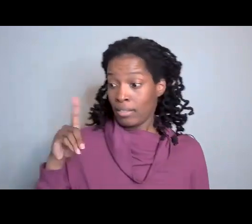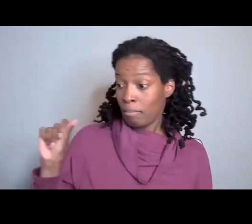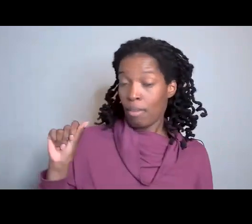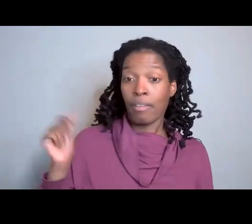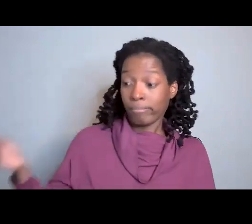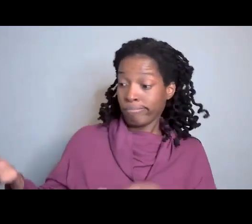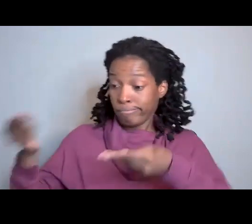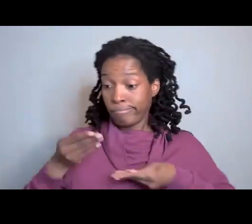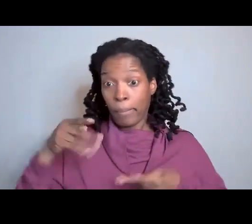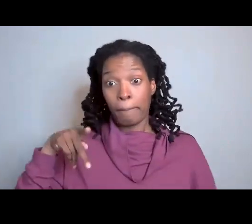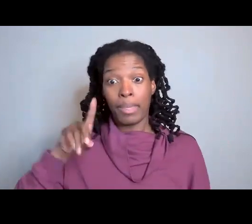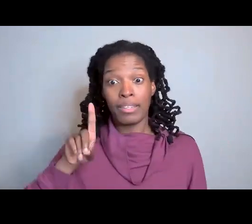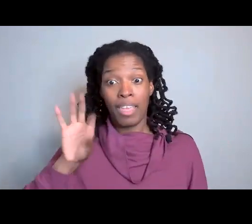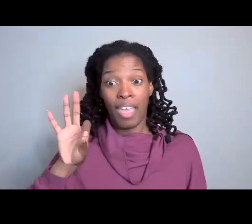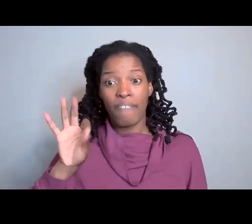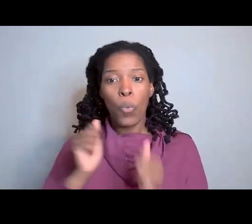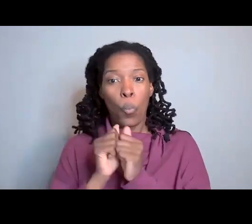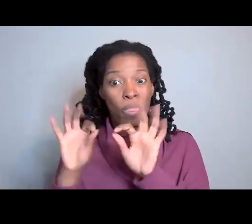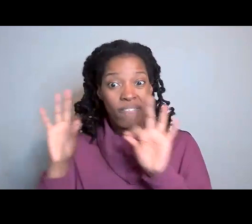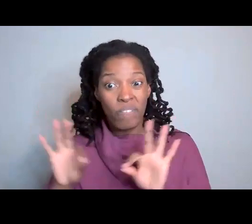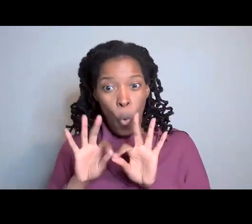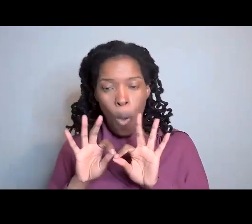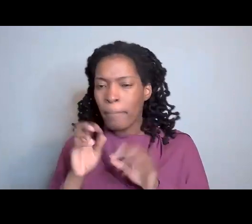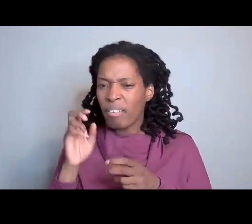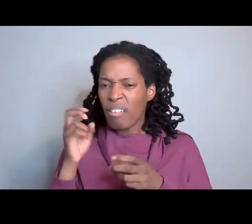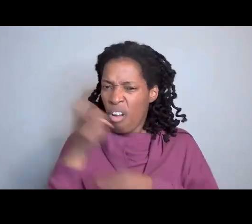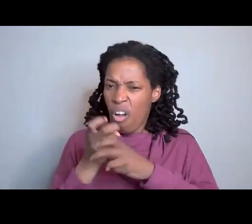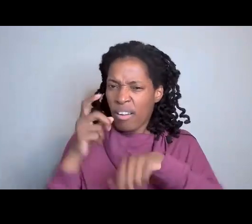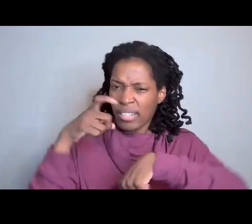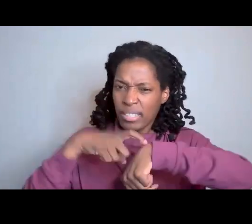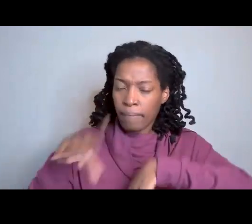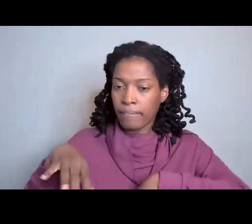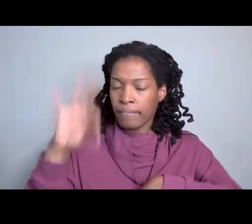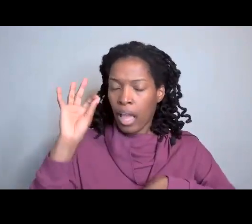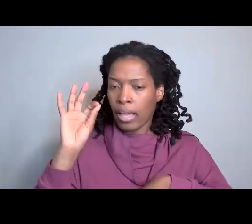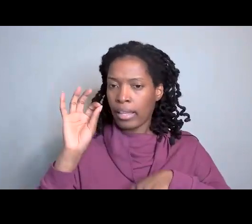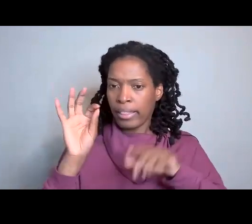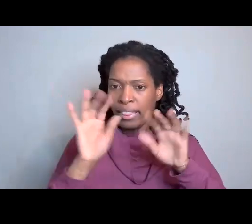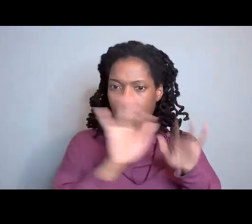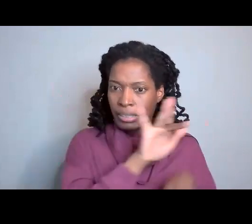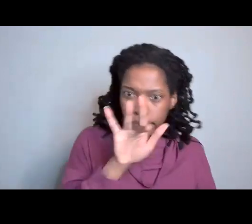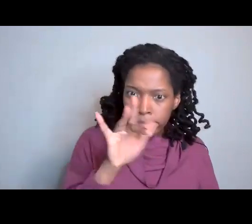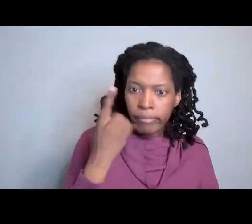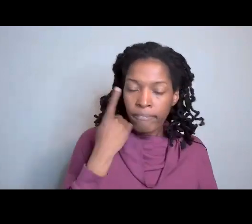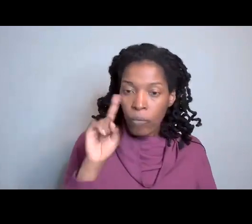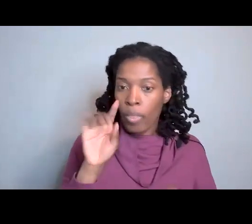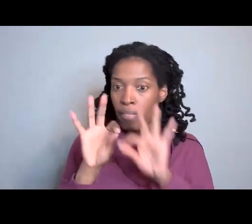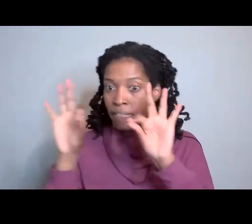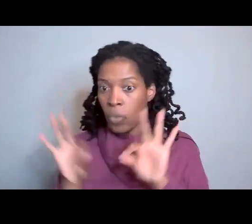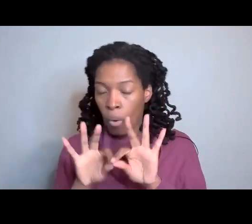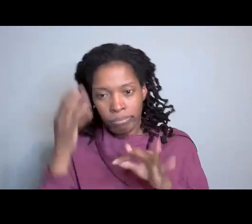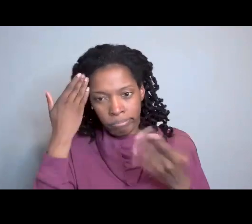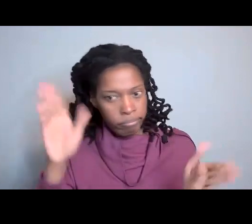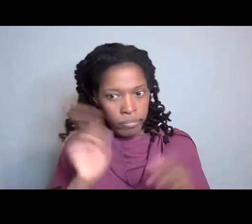actually find the field for the form, so you don't know where to write. So when Acrobat adds